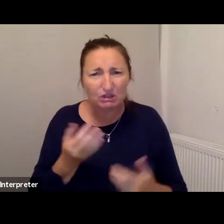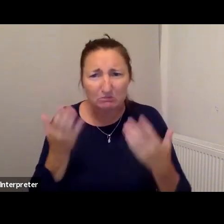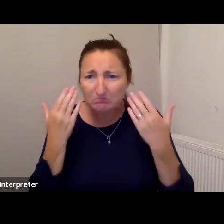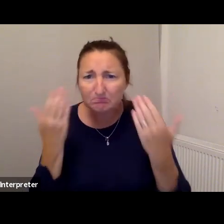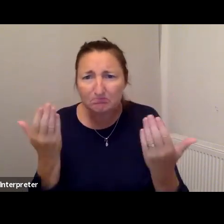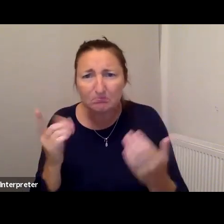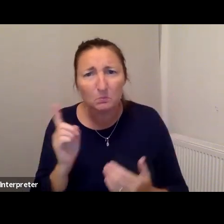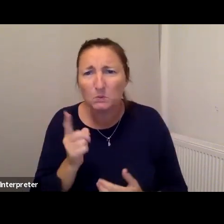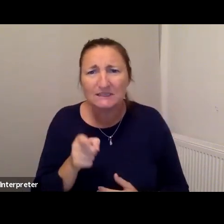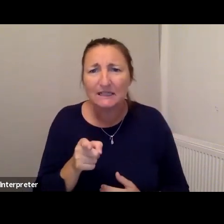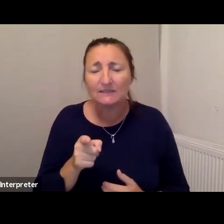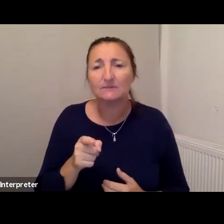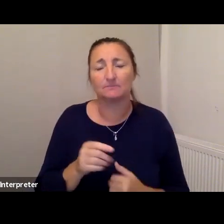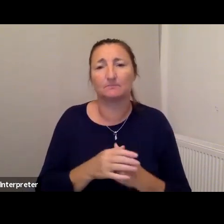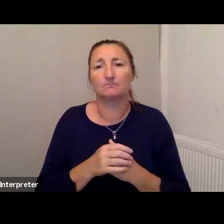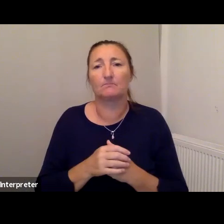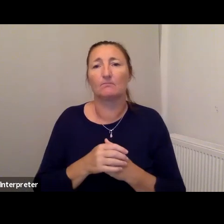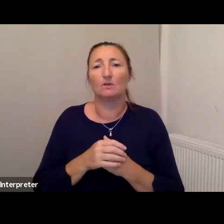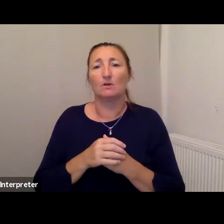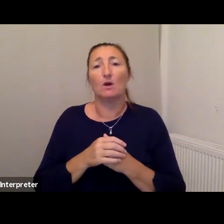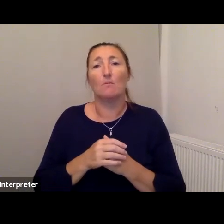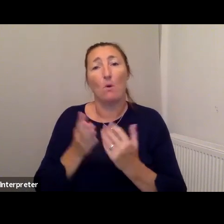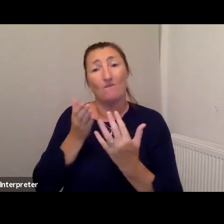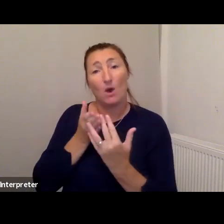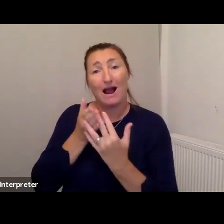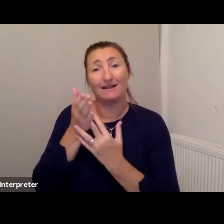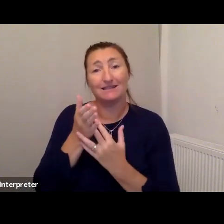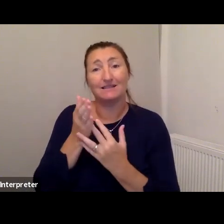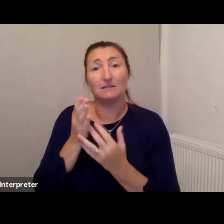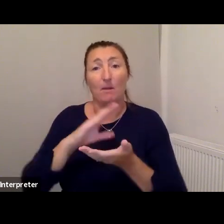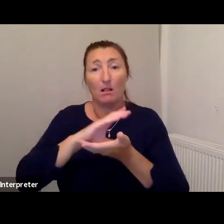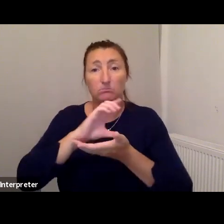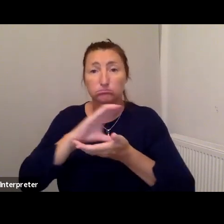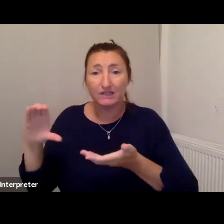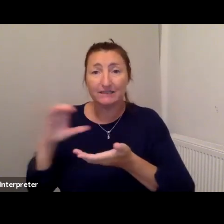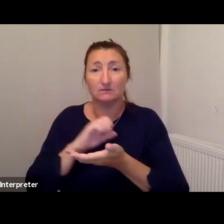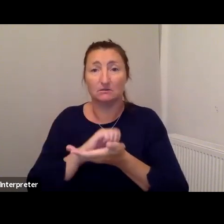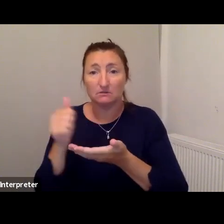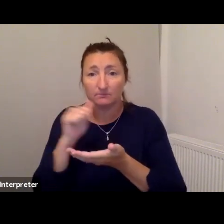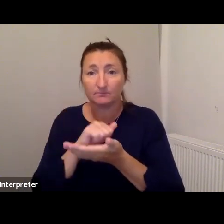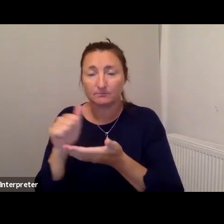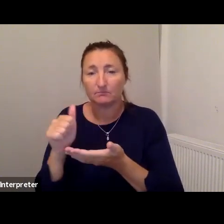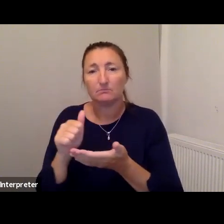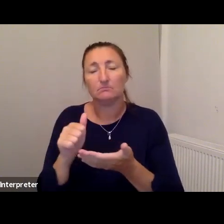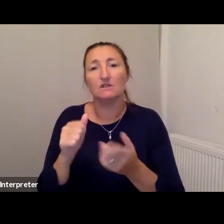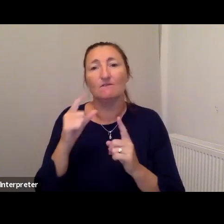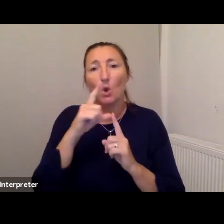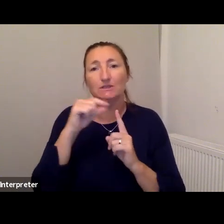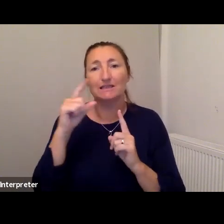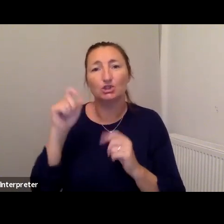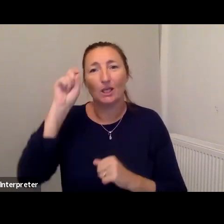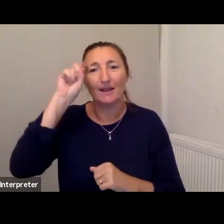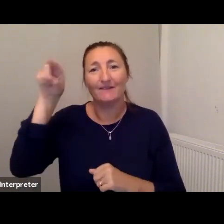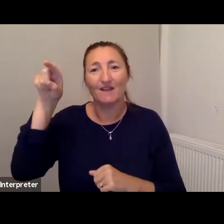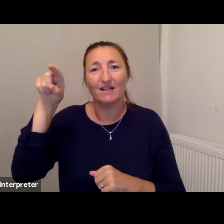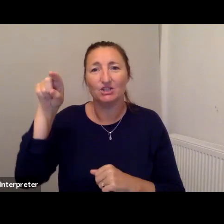yeah, I think for accessible prints and the other options that you bring in with digital innovations is that, you know, there's a huge